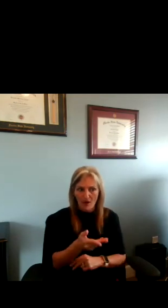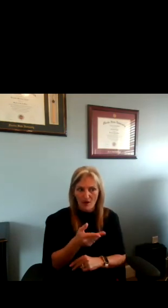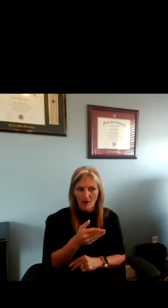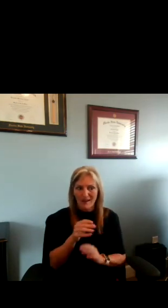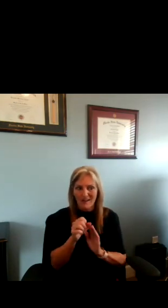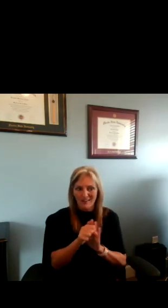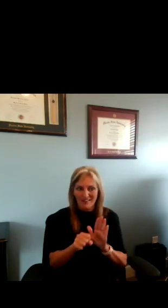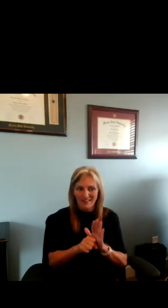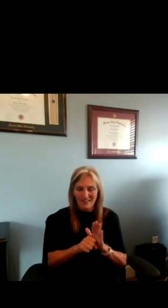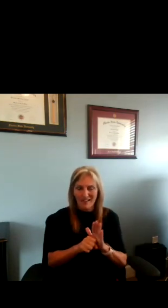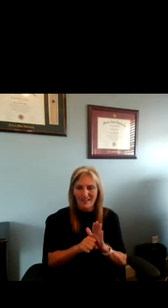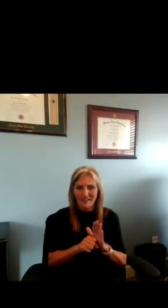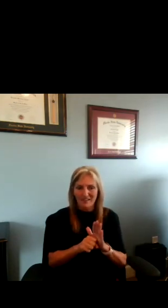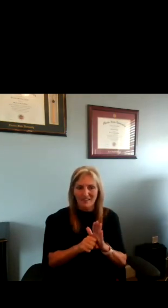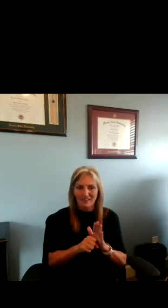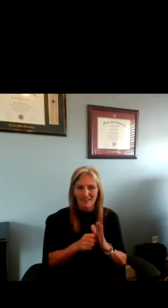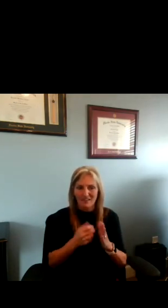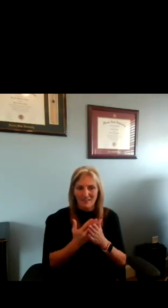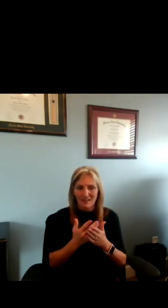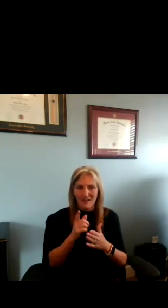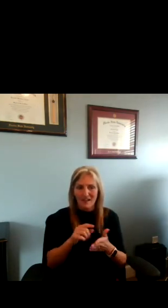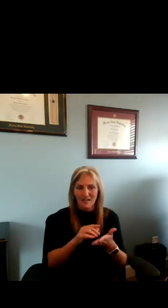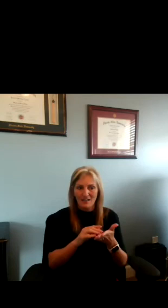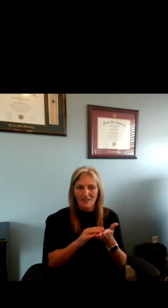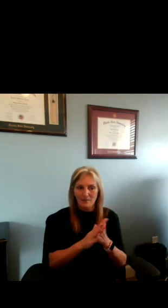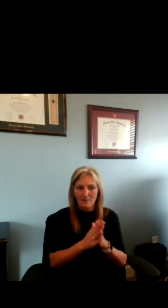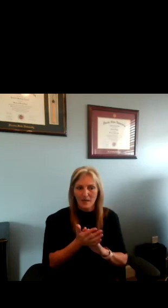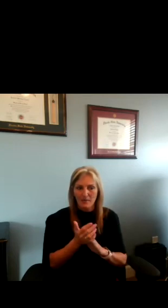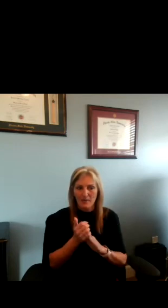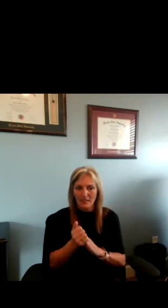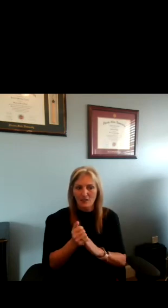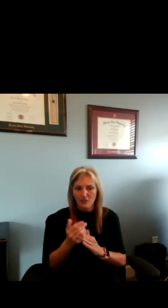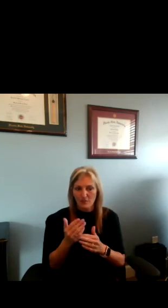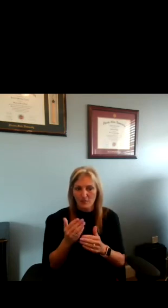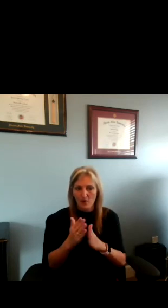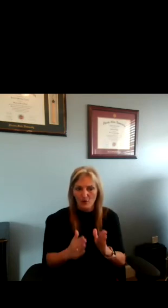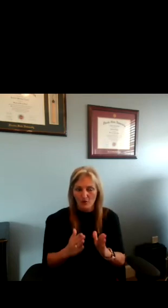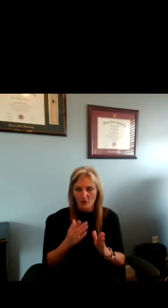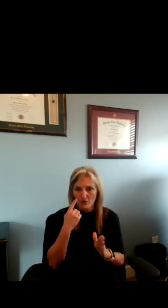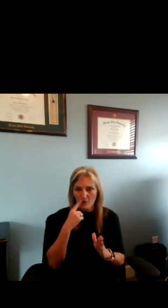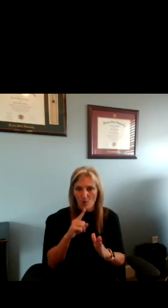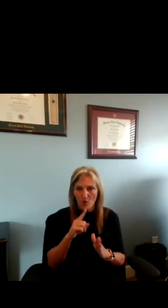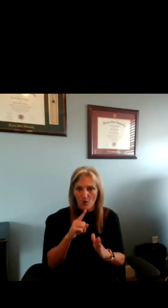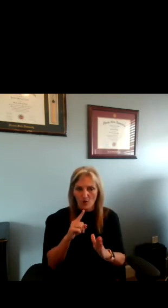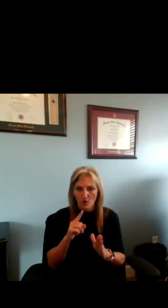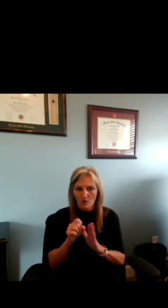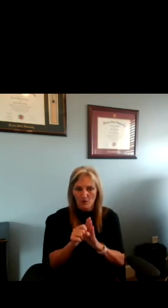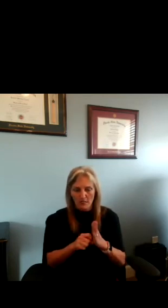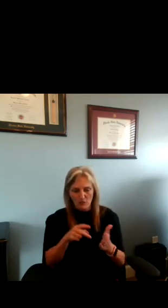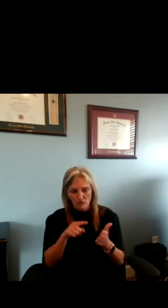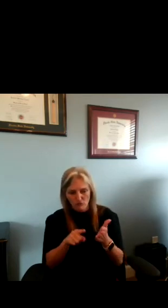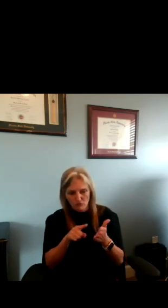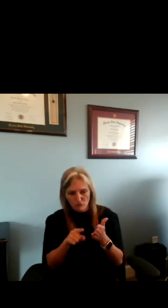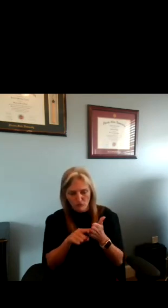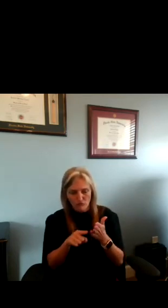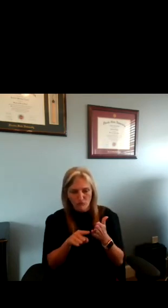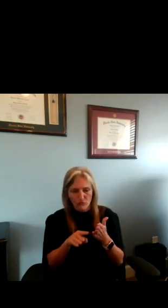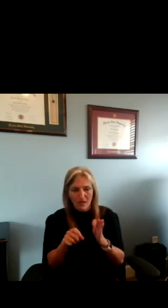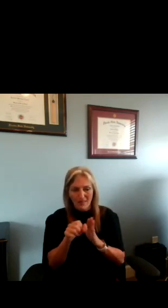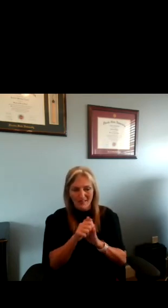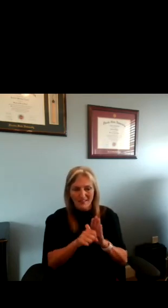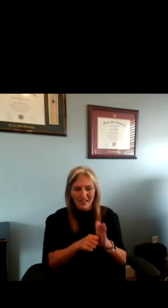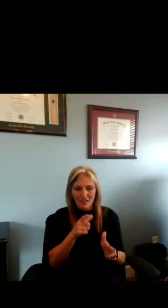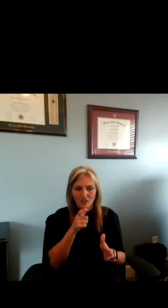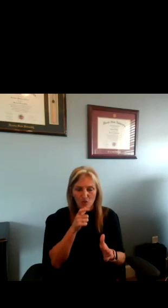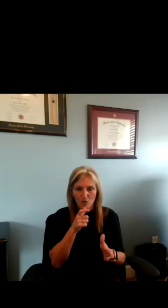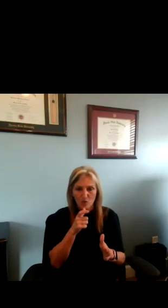engage a research partner from a local university or another government agency. And these states, by submitting a bid,